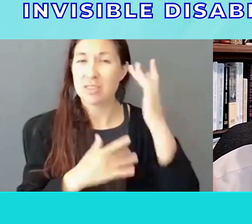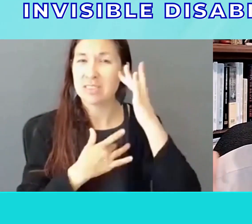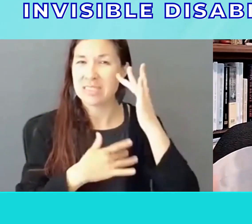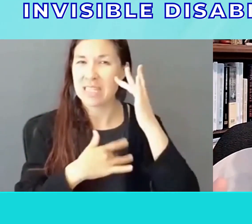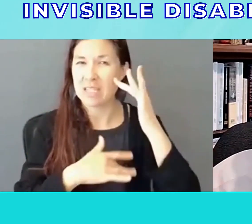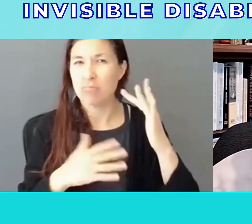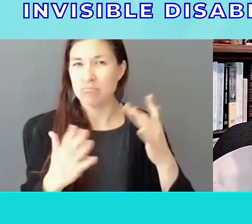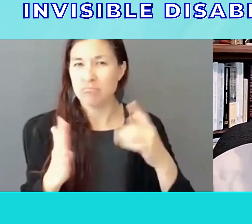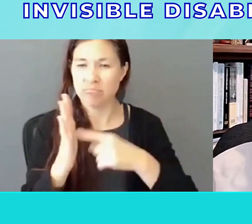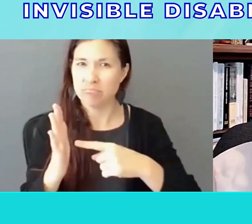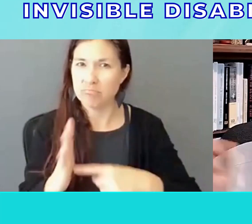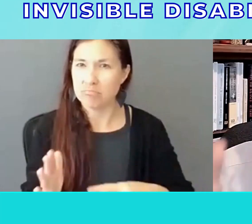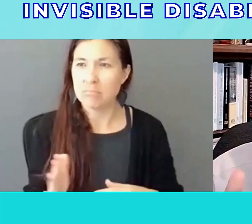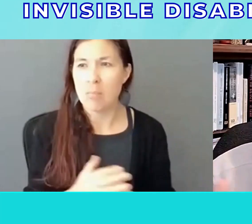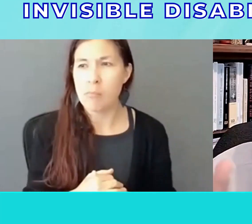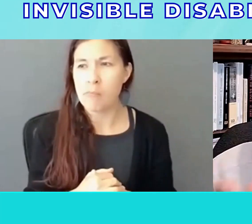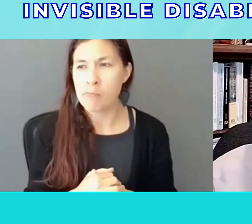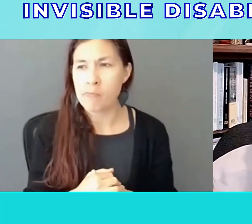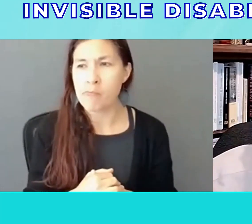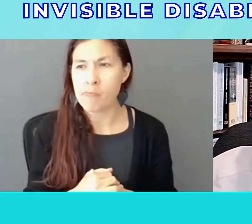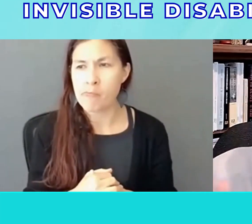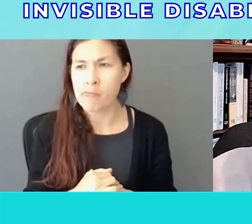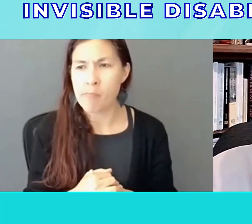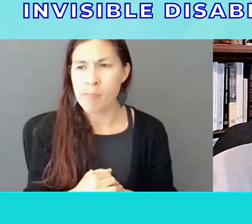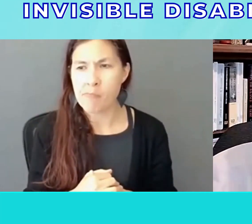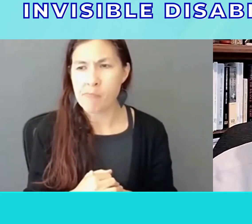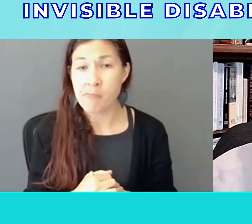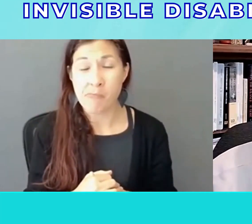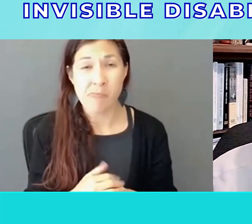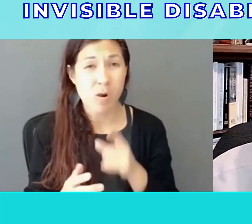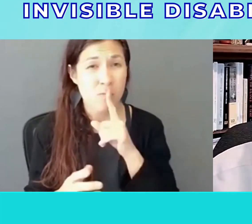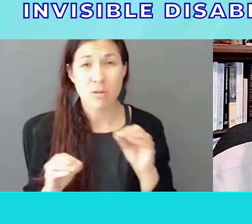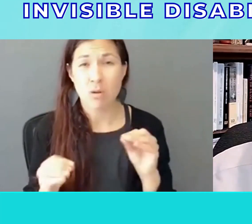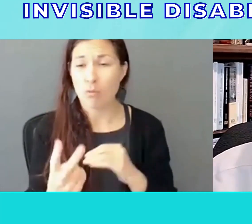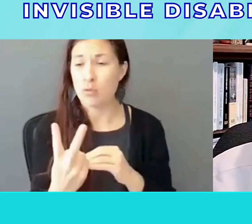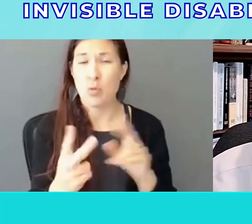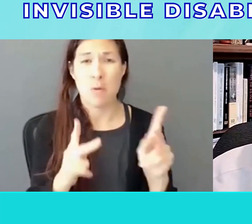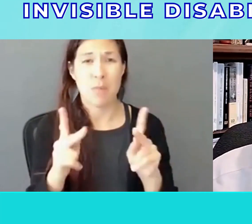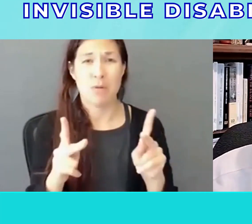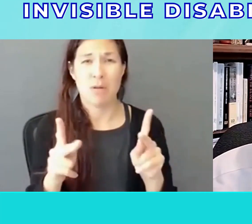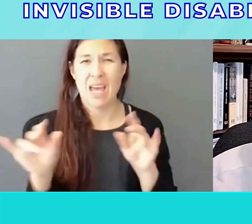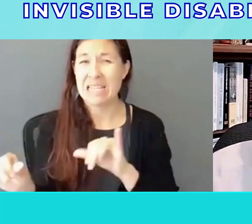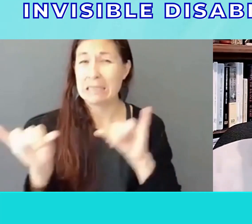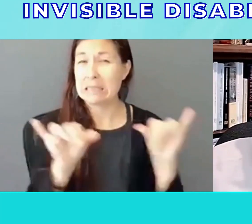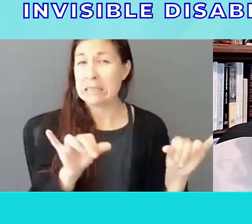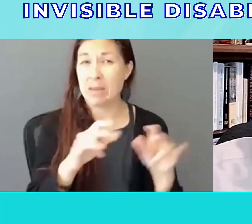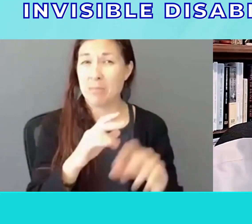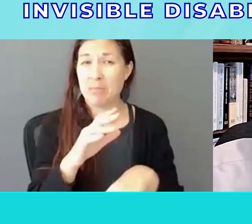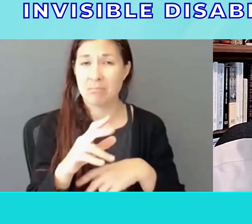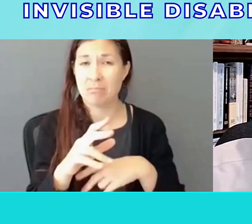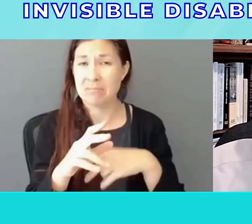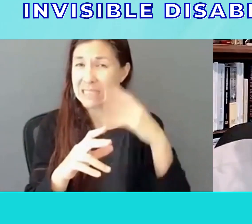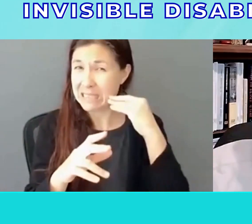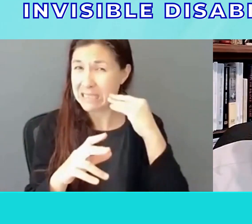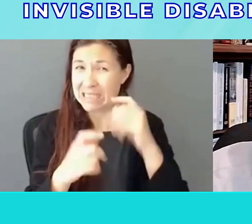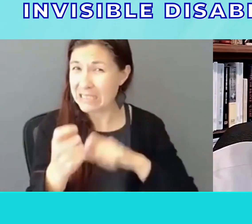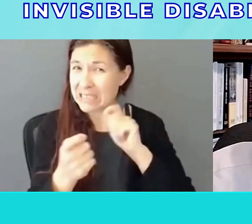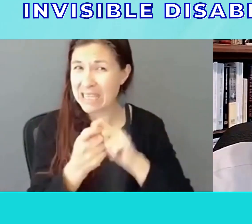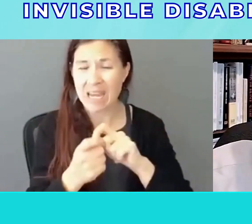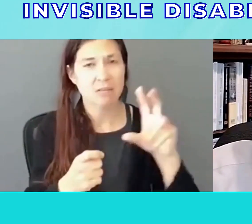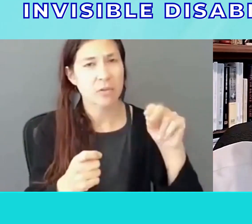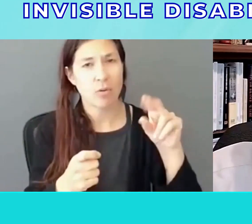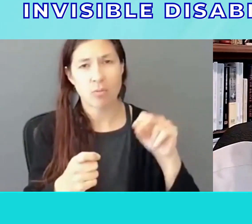of surveillance. And I think we've come a long way with non-infectious disease surveillance in many realms. And